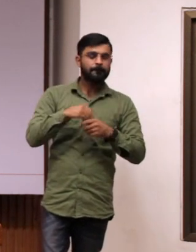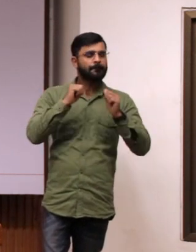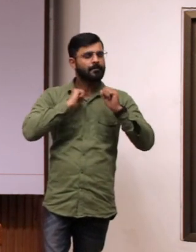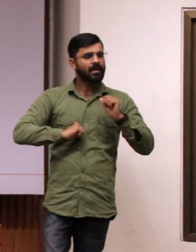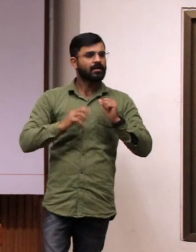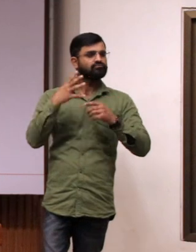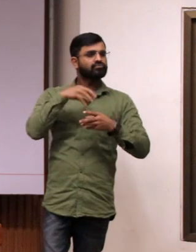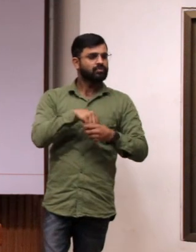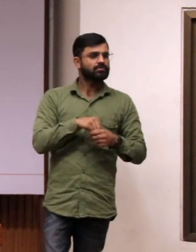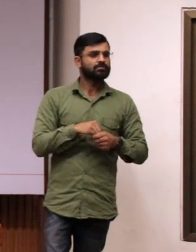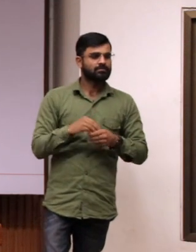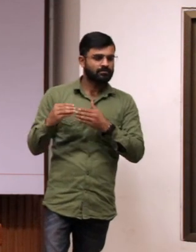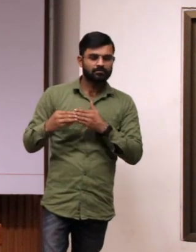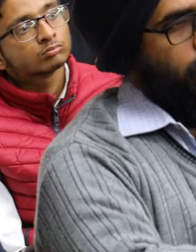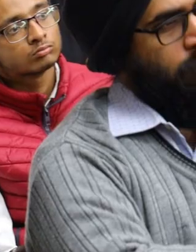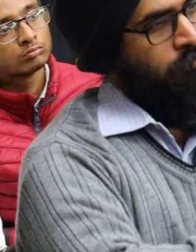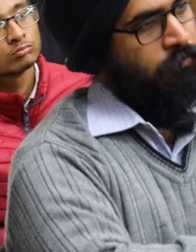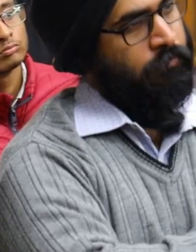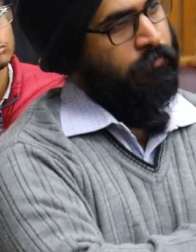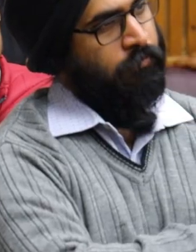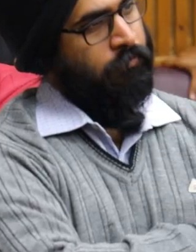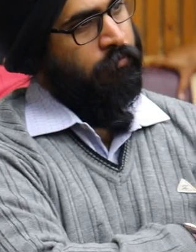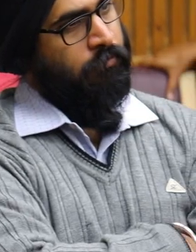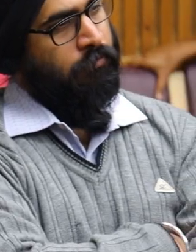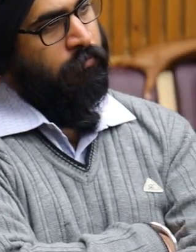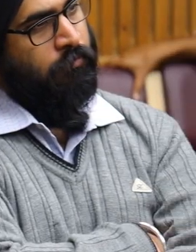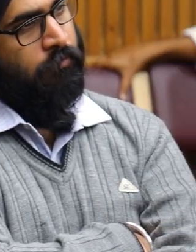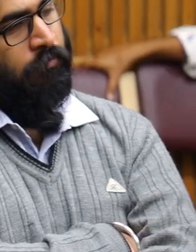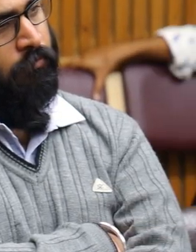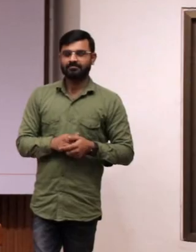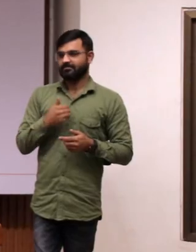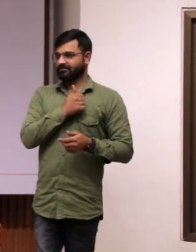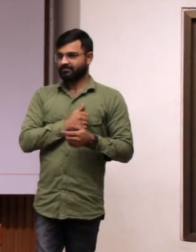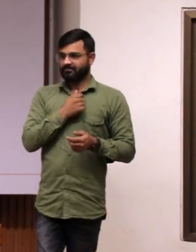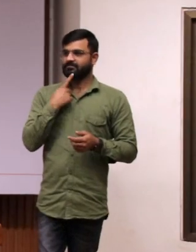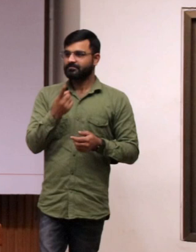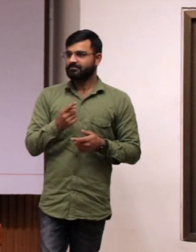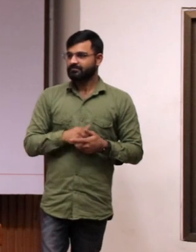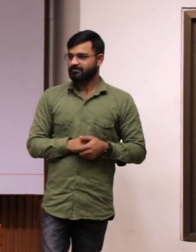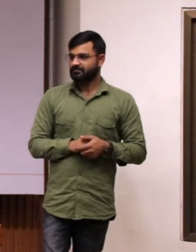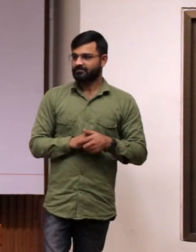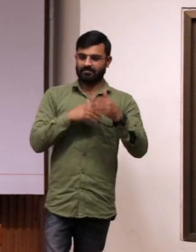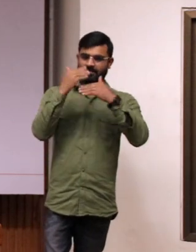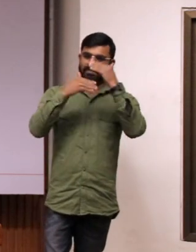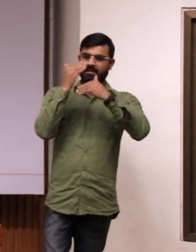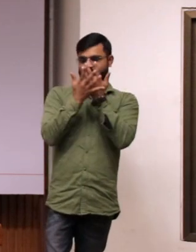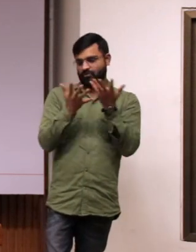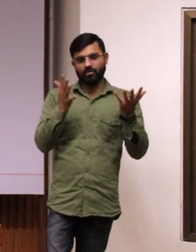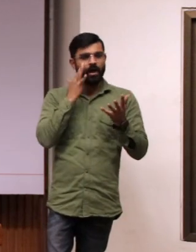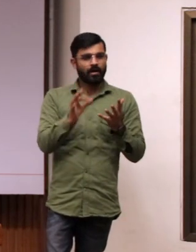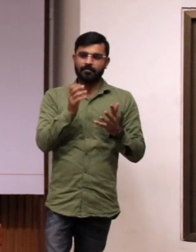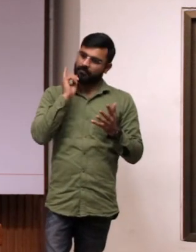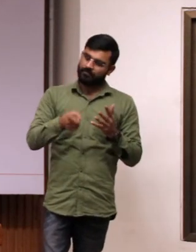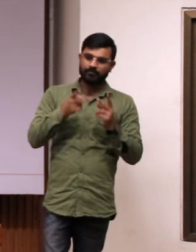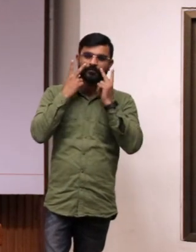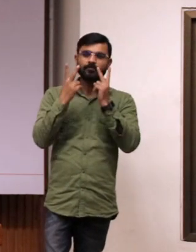and passion comes through is what you call teacher. So I tell you, I'm sorry, I tell you, a development is essential, that you